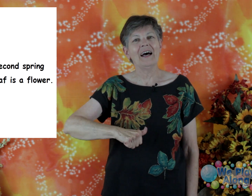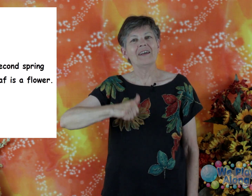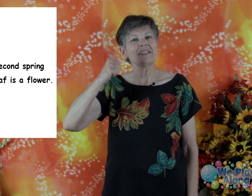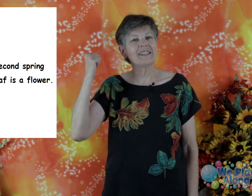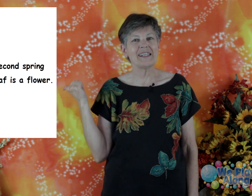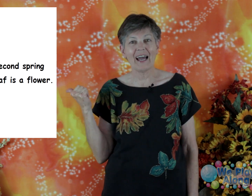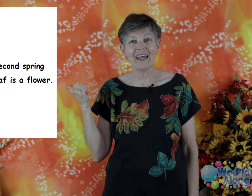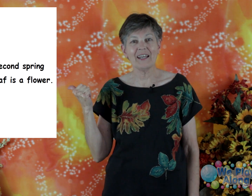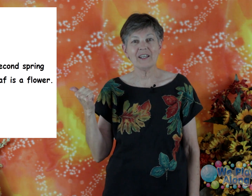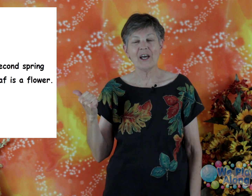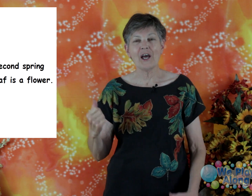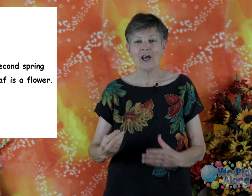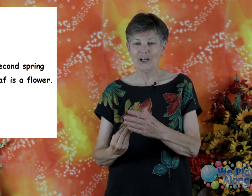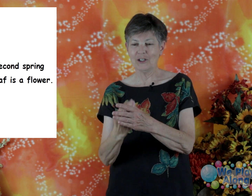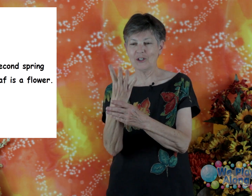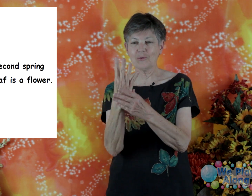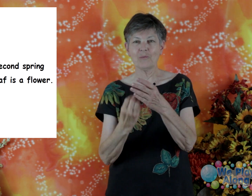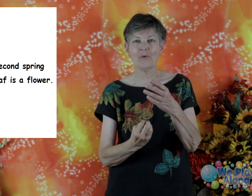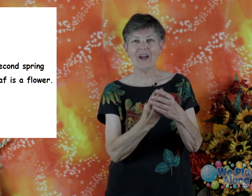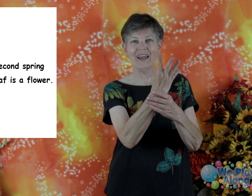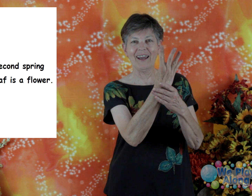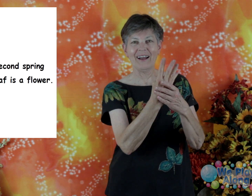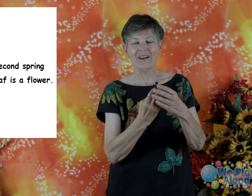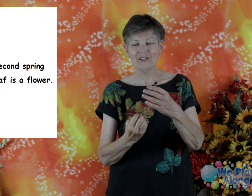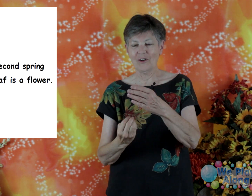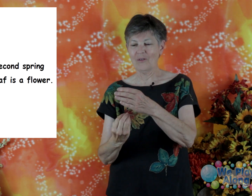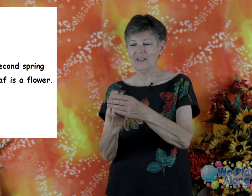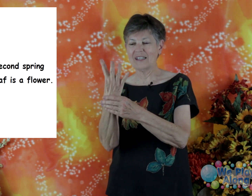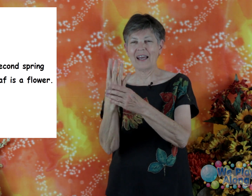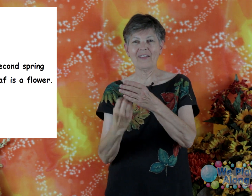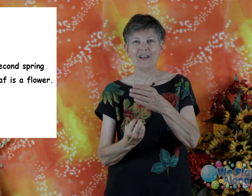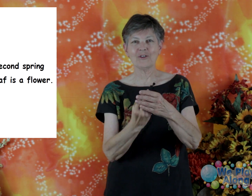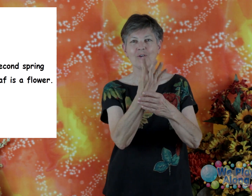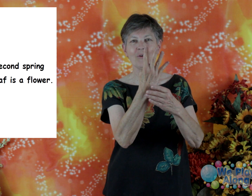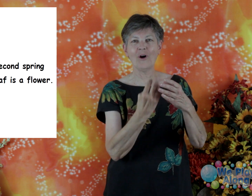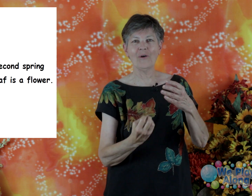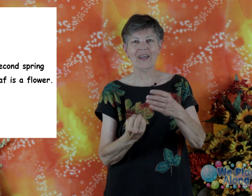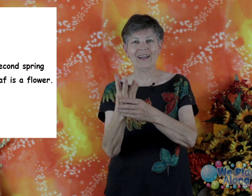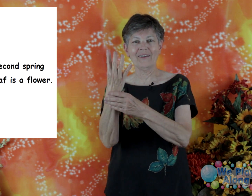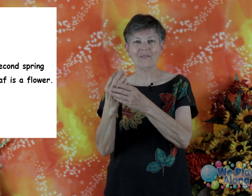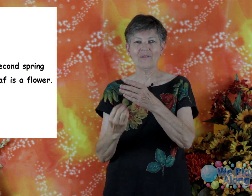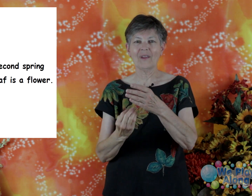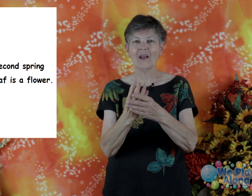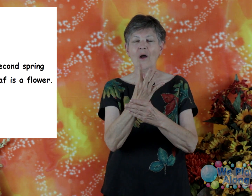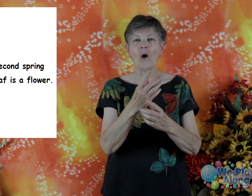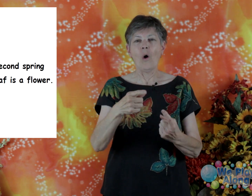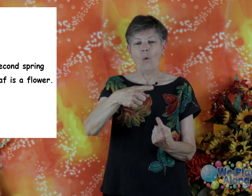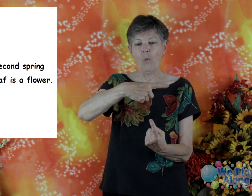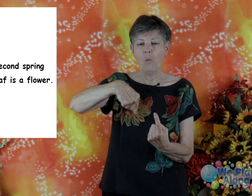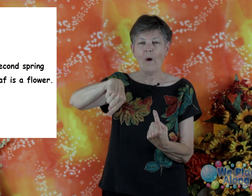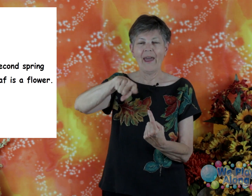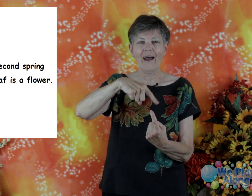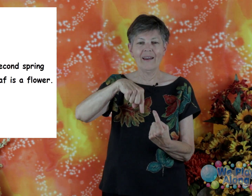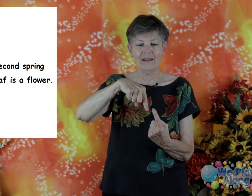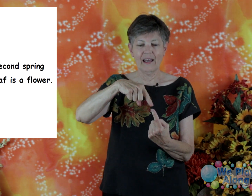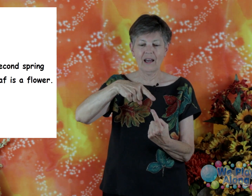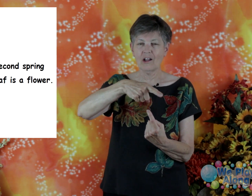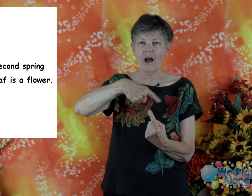A second spring. So it's like things are growing. When, like a clock